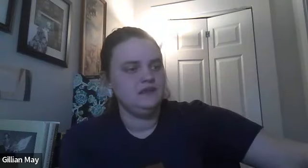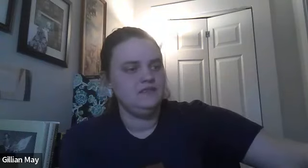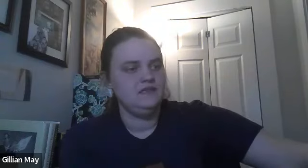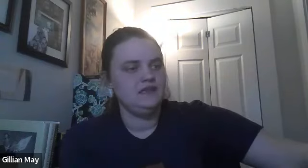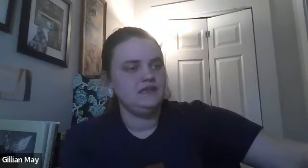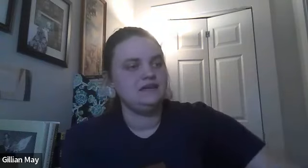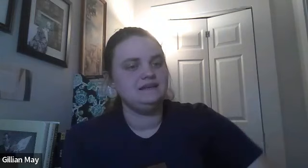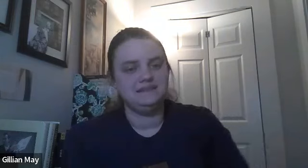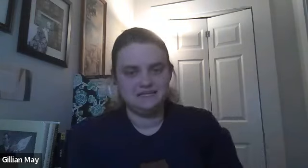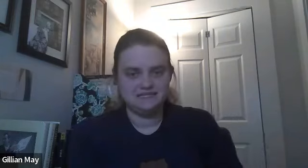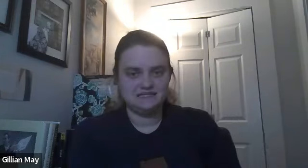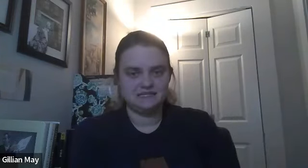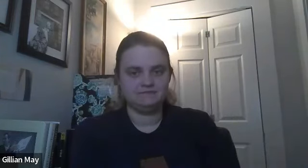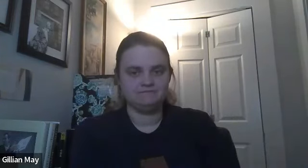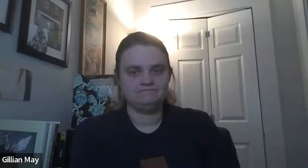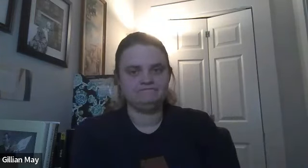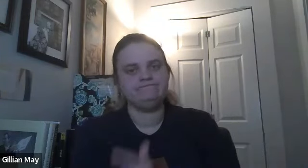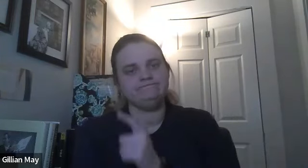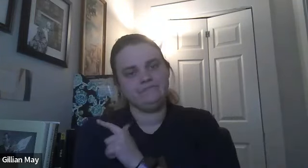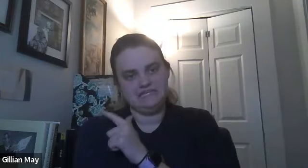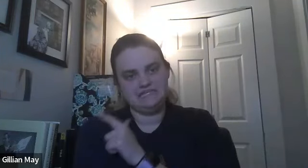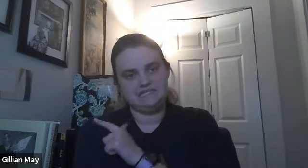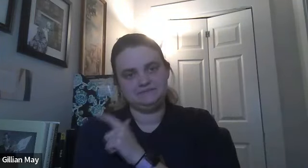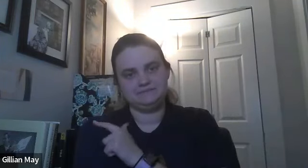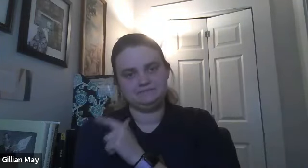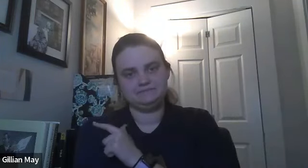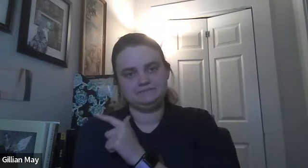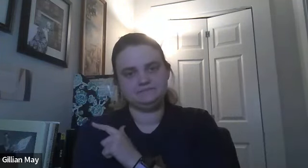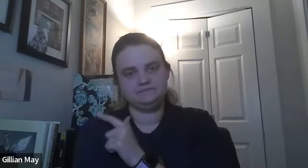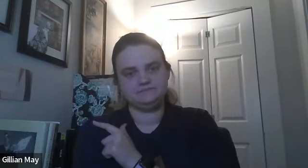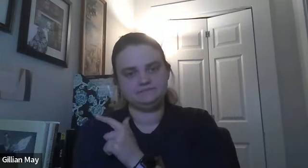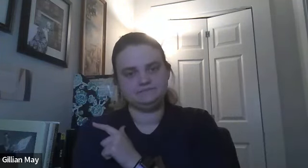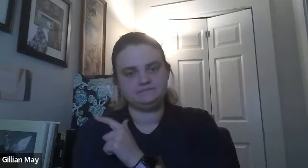And then lazy. Lazy.